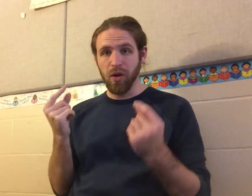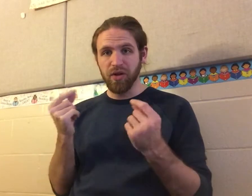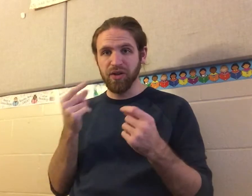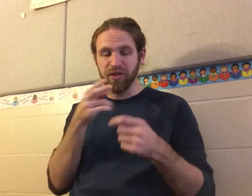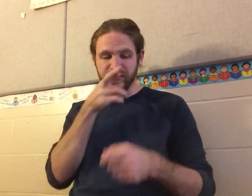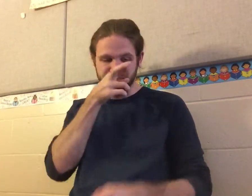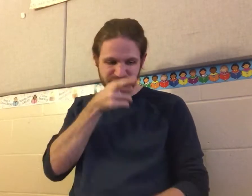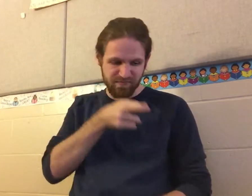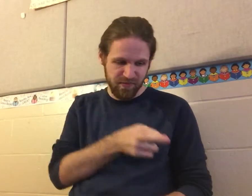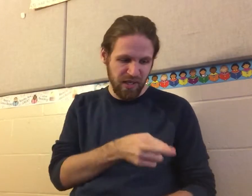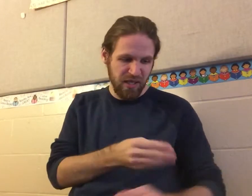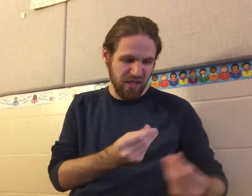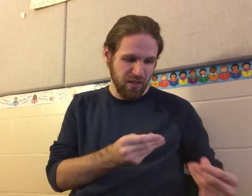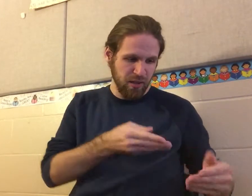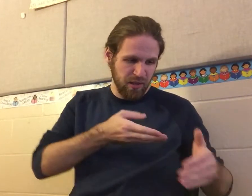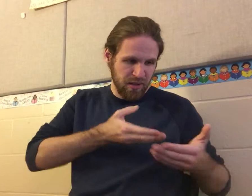finding food along the forest floor.